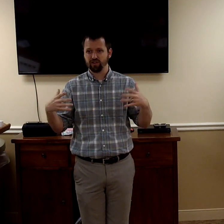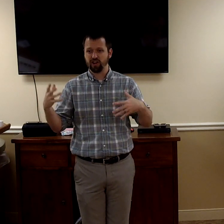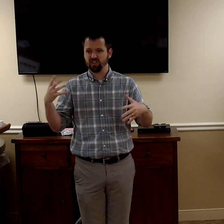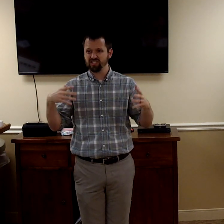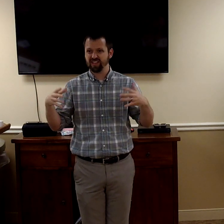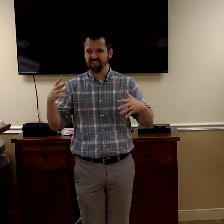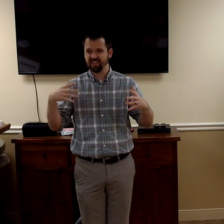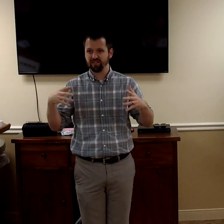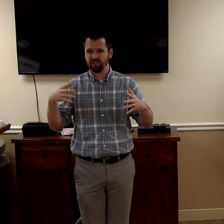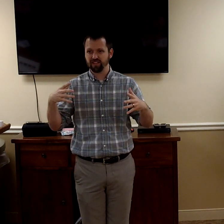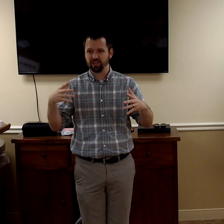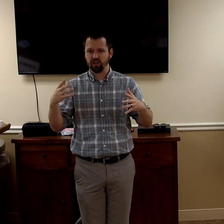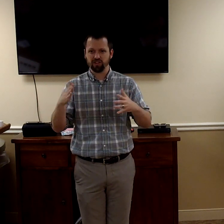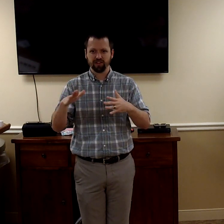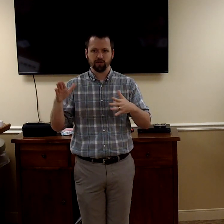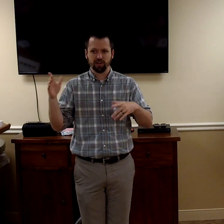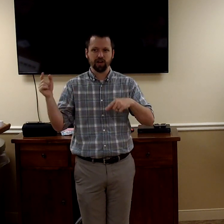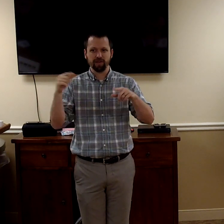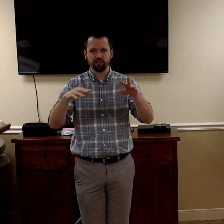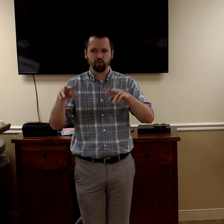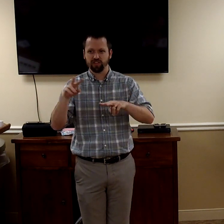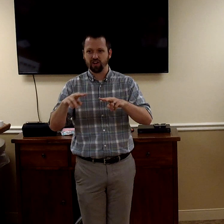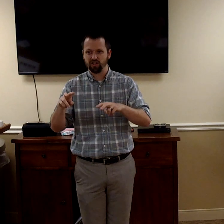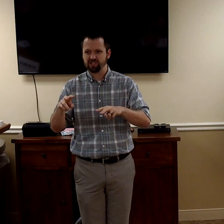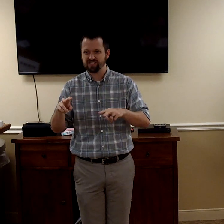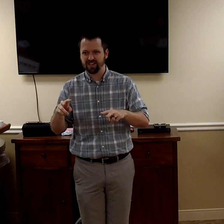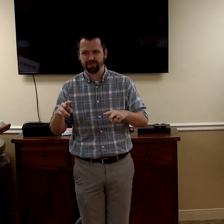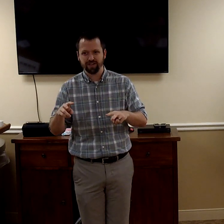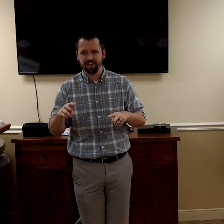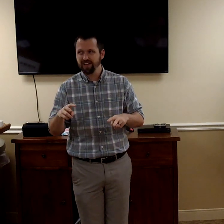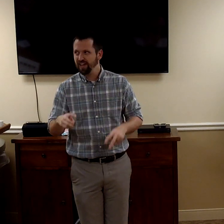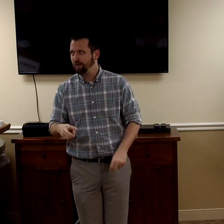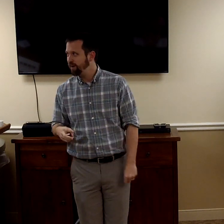college days thing, or like the college, like where you can come in and tour the college and stuff. And I'm like,